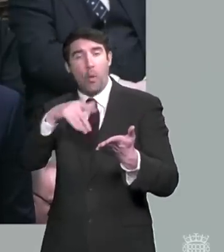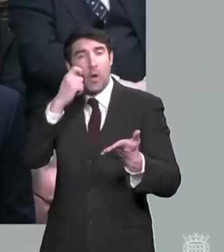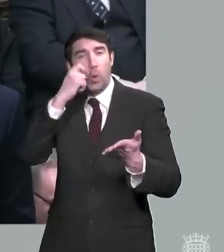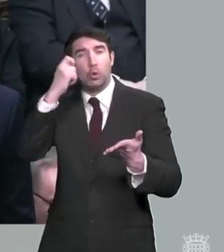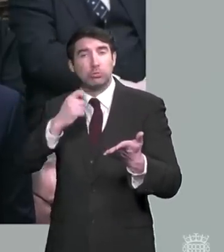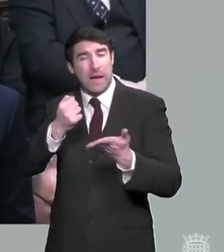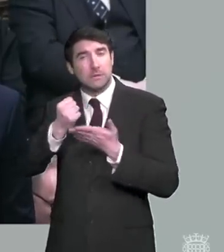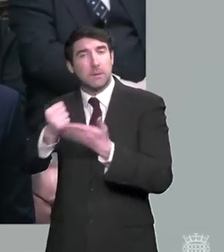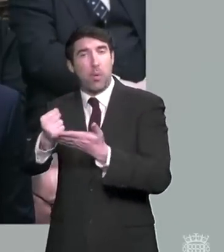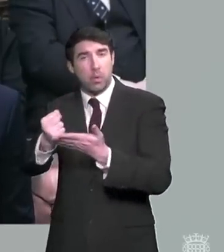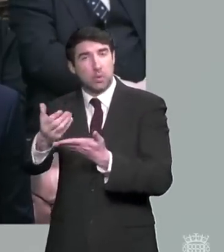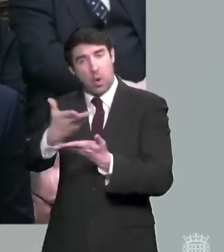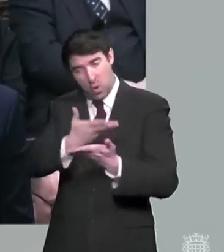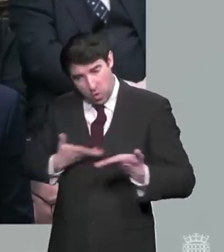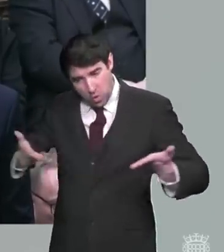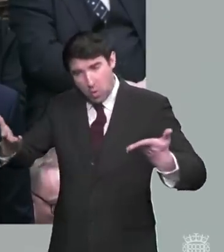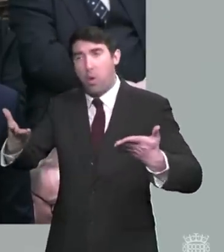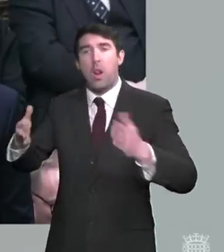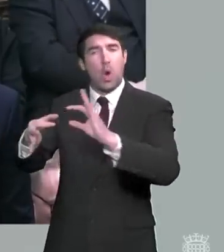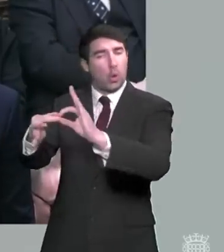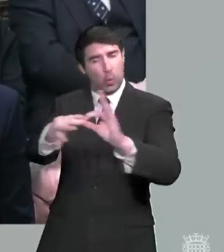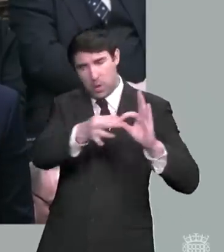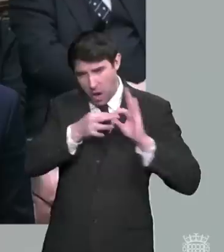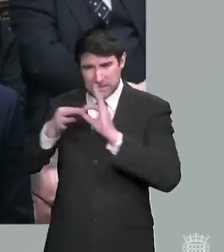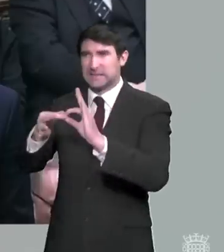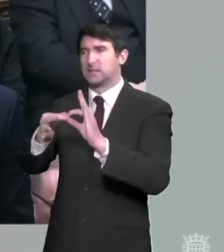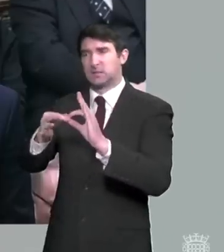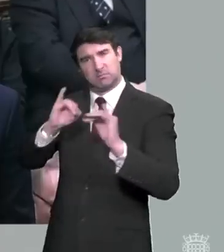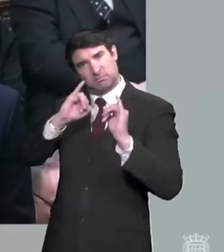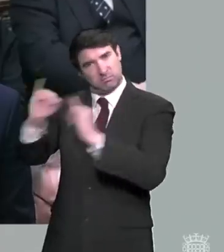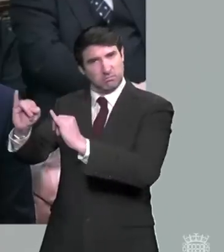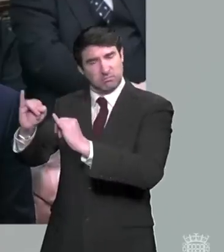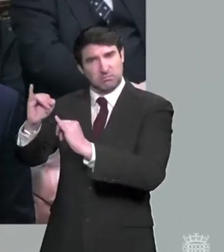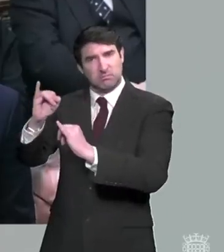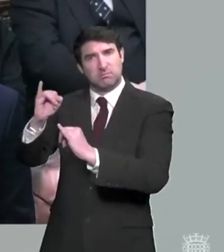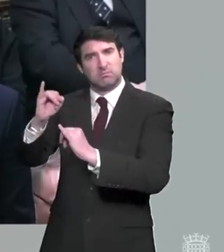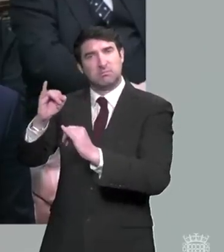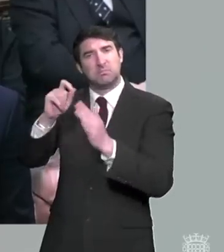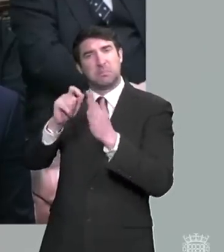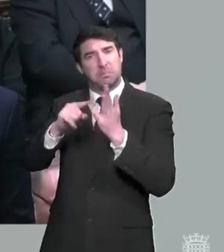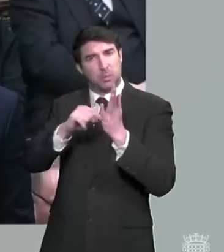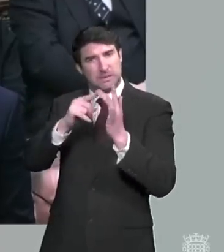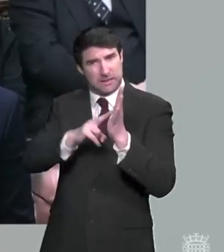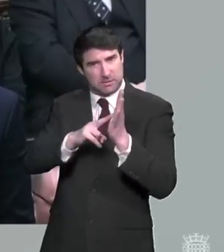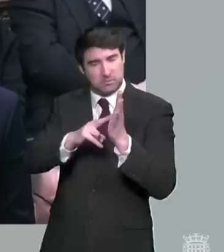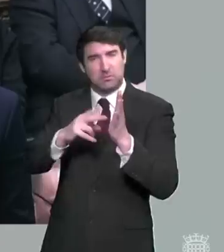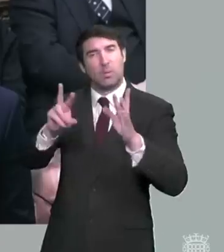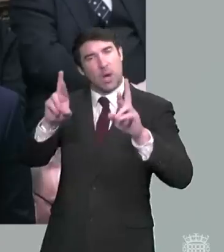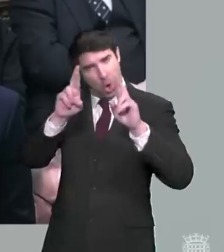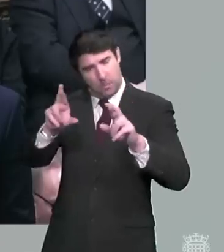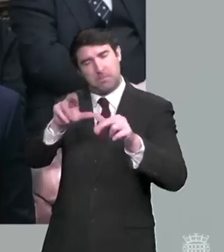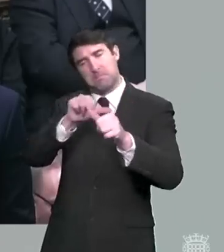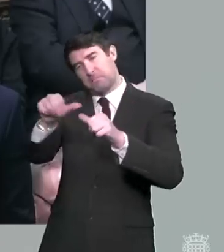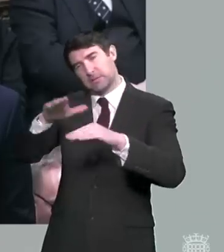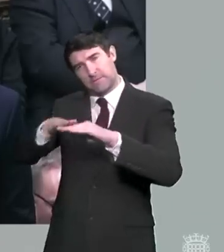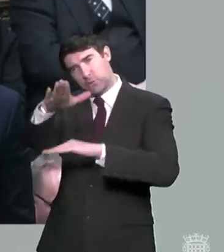We all in this House are united in our condemnation of Vladimir Putin and in our hope for a better future